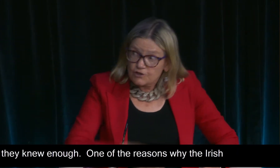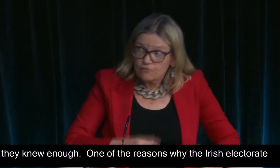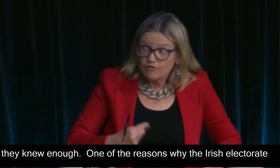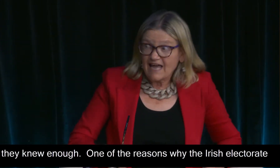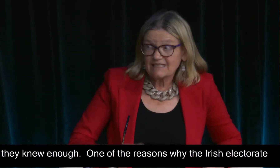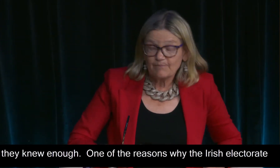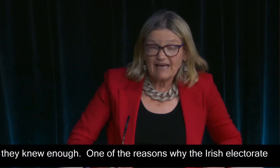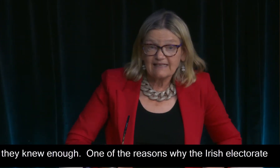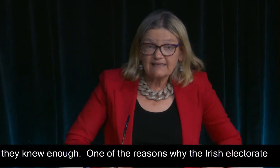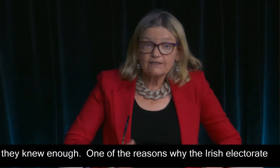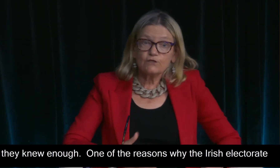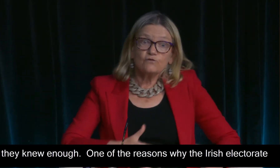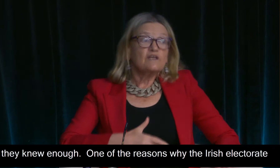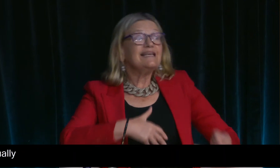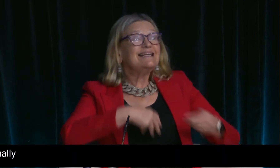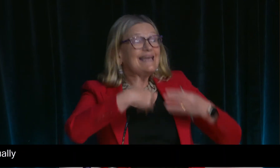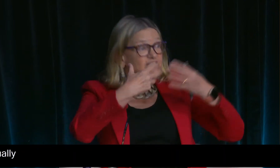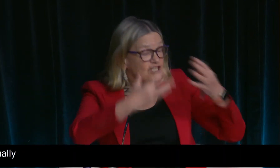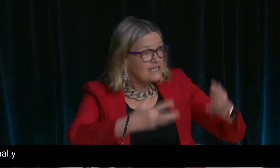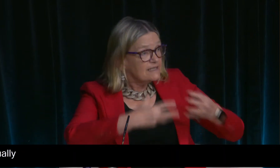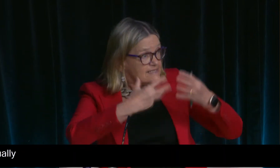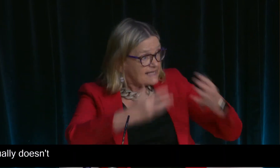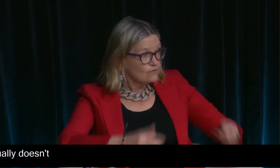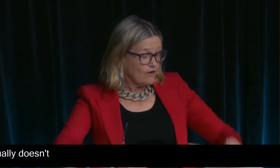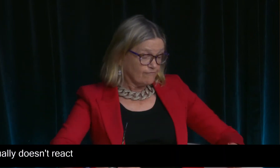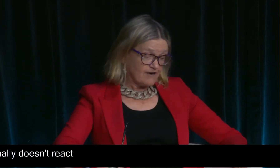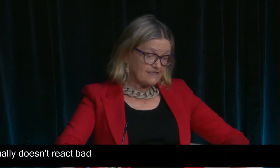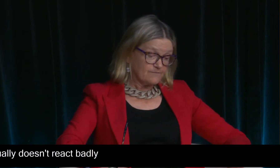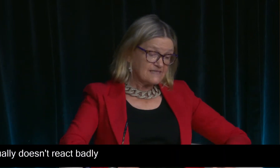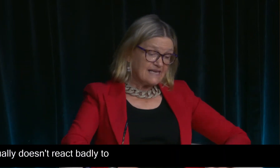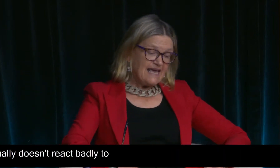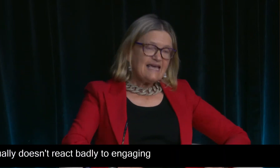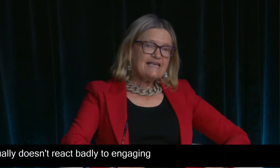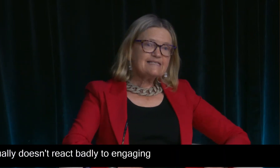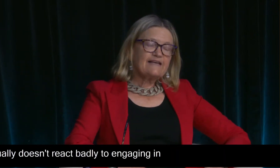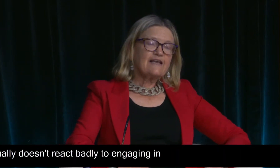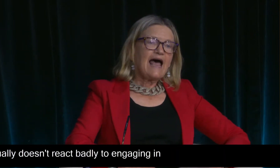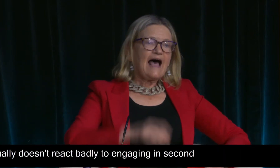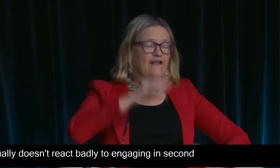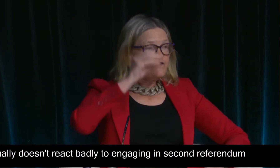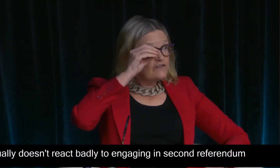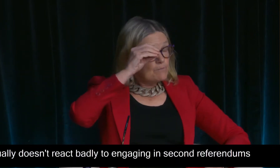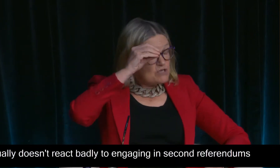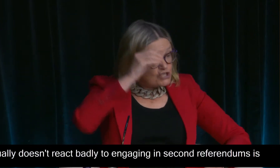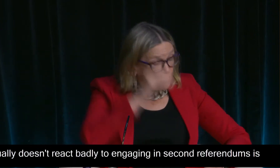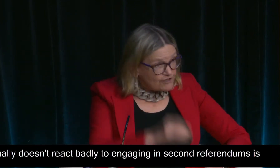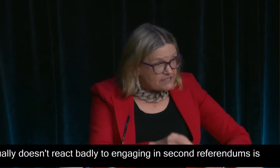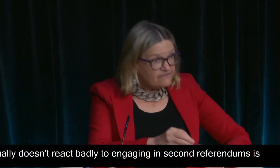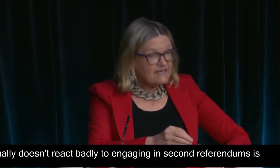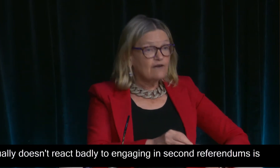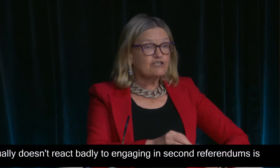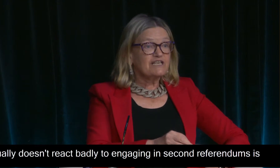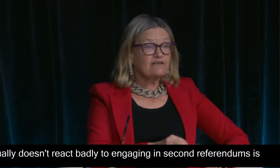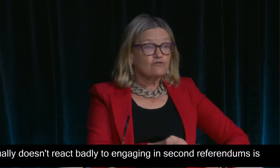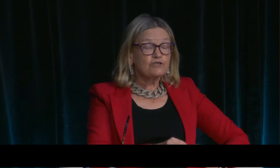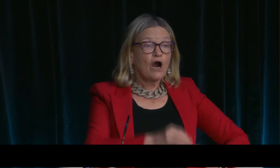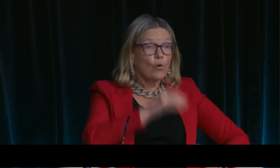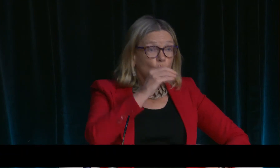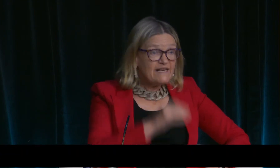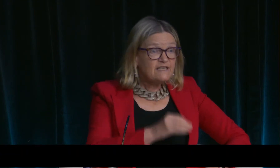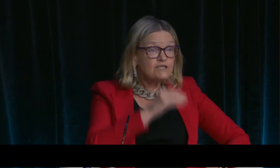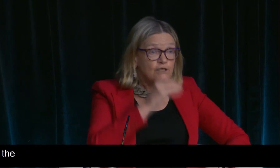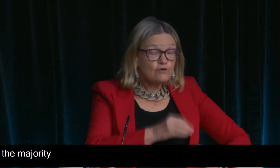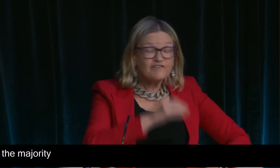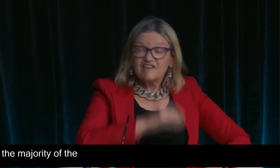actually doesn't react badly to engaging in second referendums is that the majority of the Irish electorate